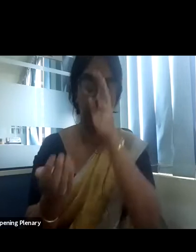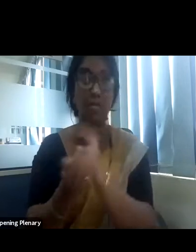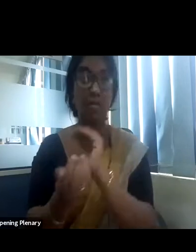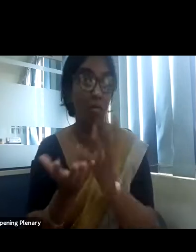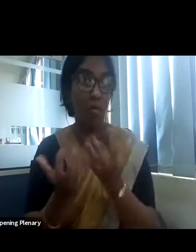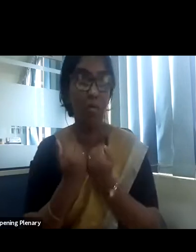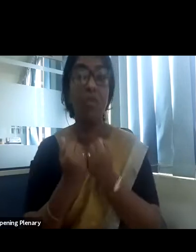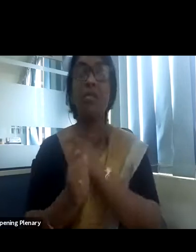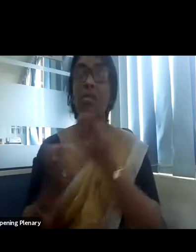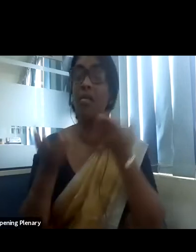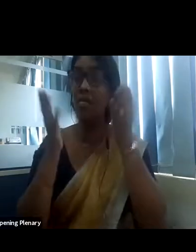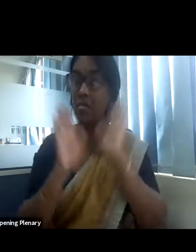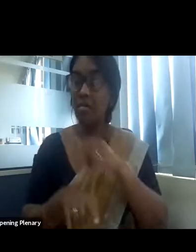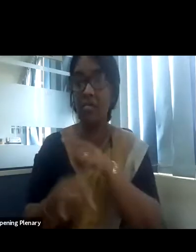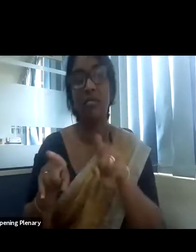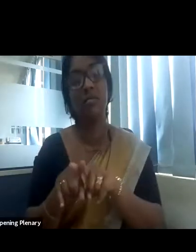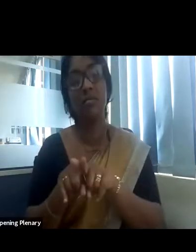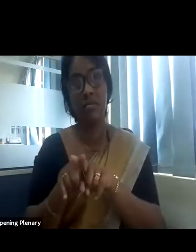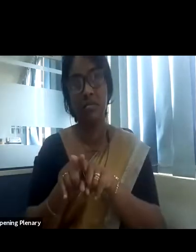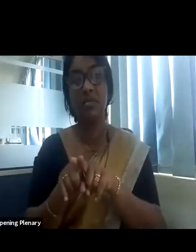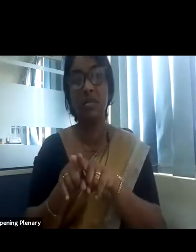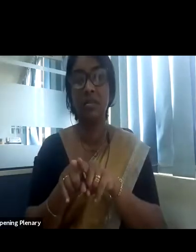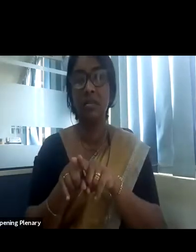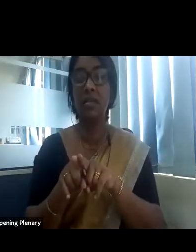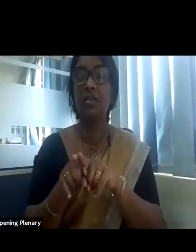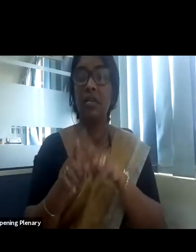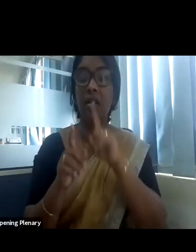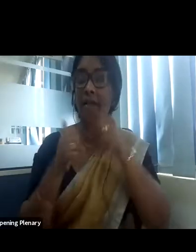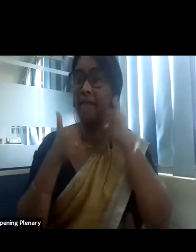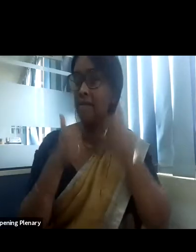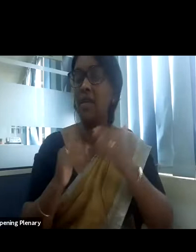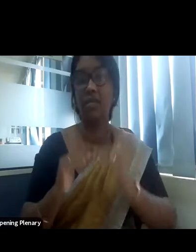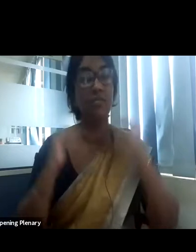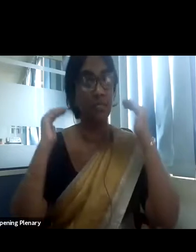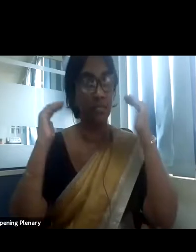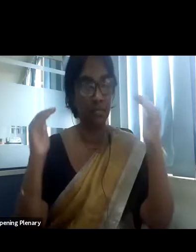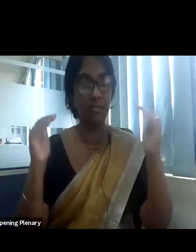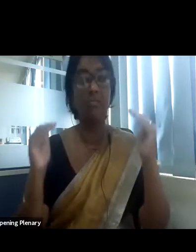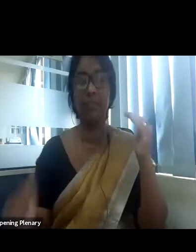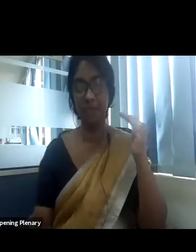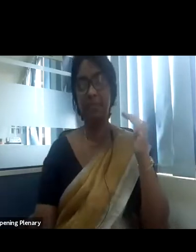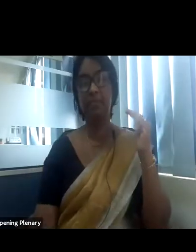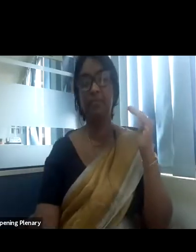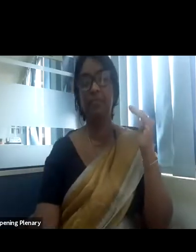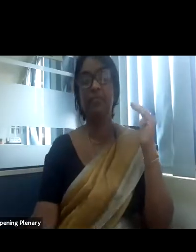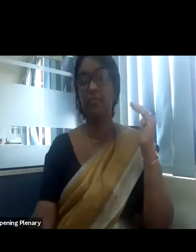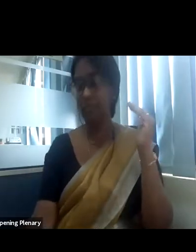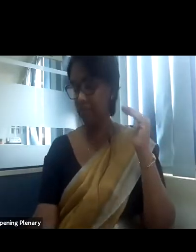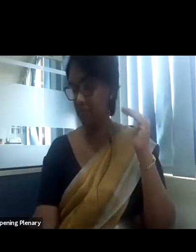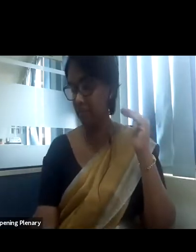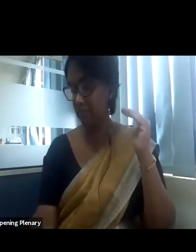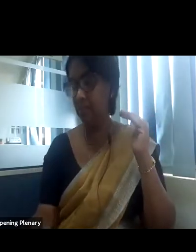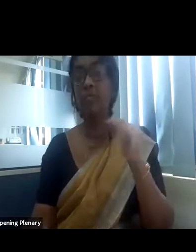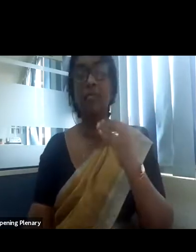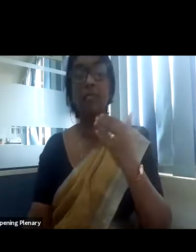the ecosystem services that biodiversity offers, they are the building blocks for what comes next. It's